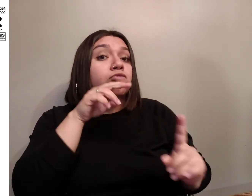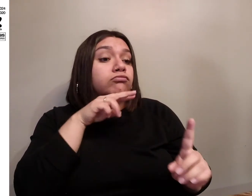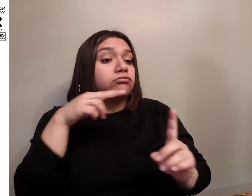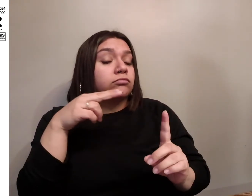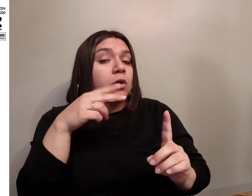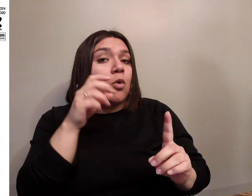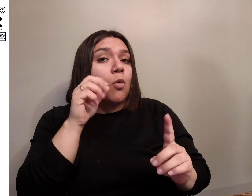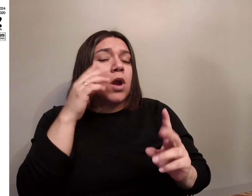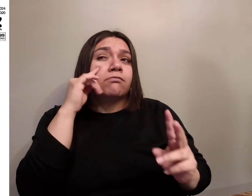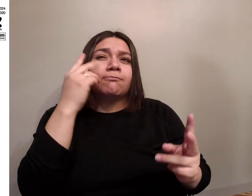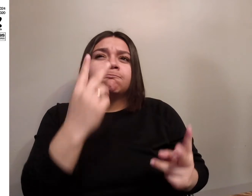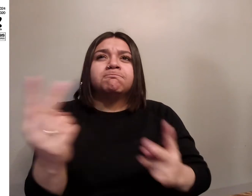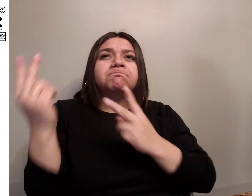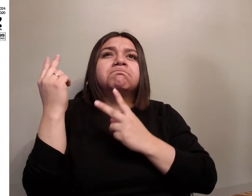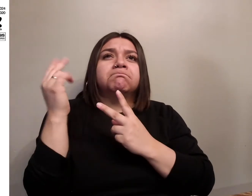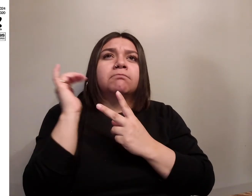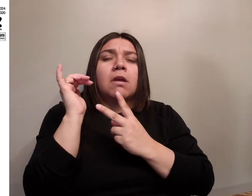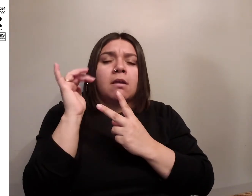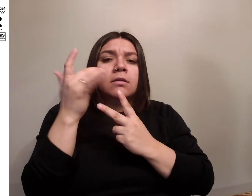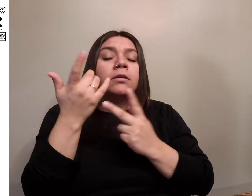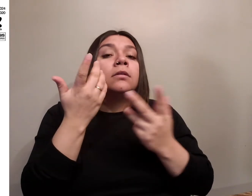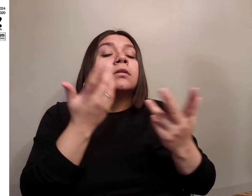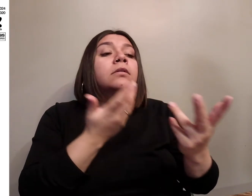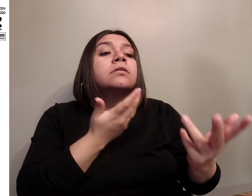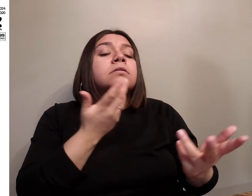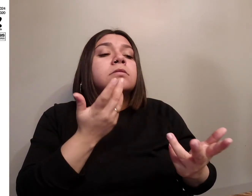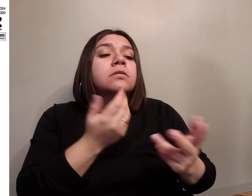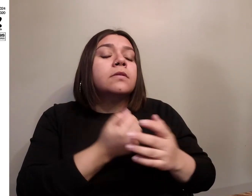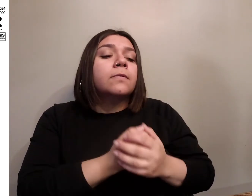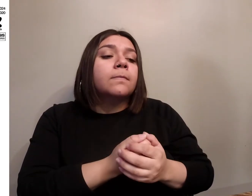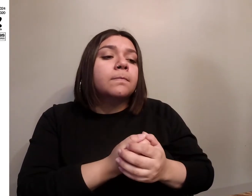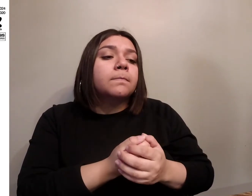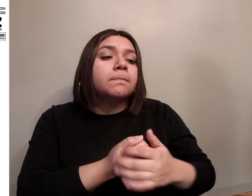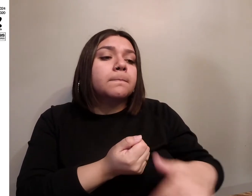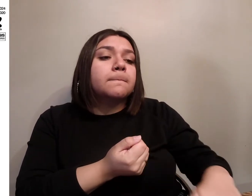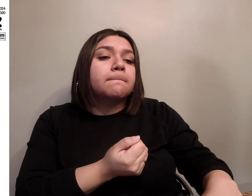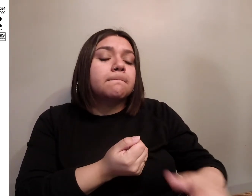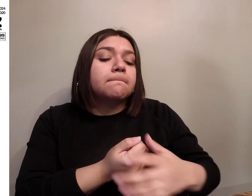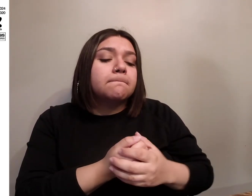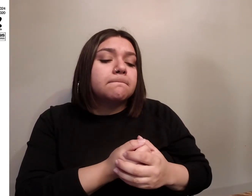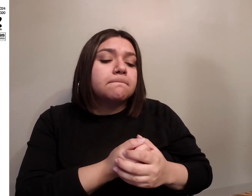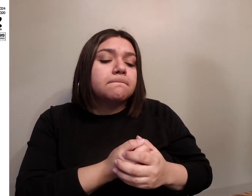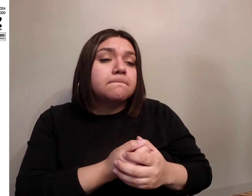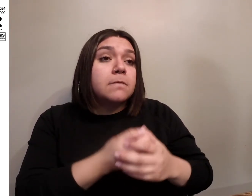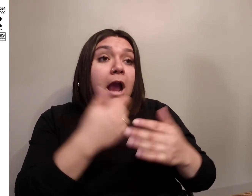wondering, when you look back, or when you look back or when you think back,